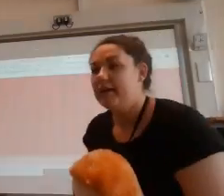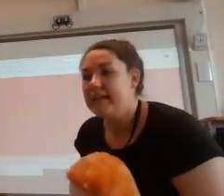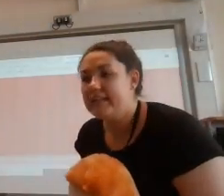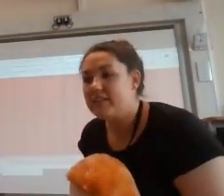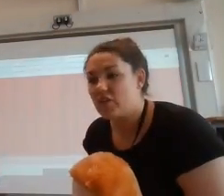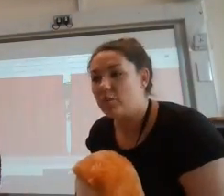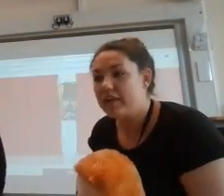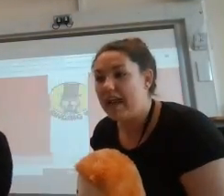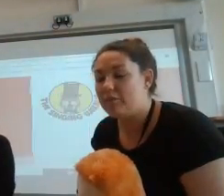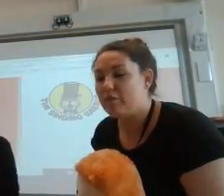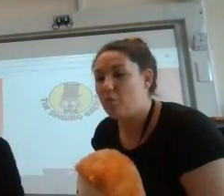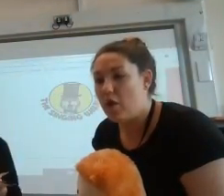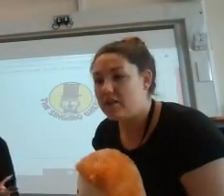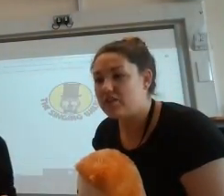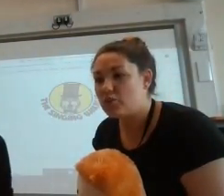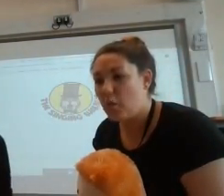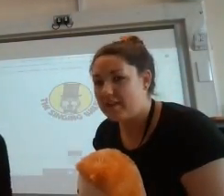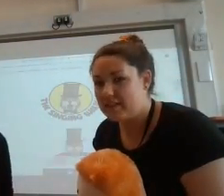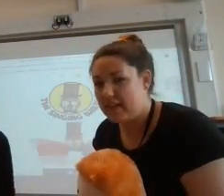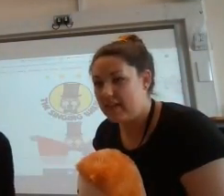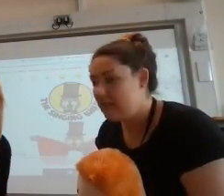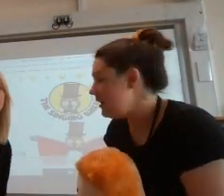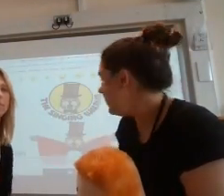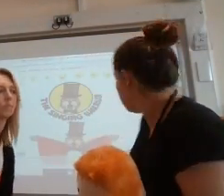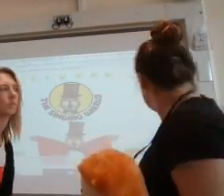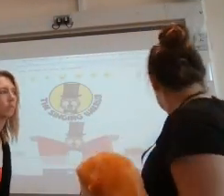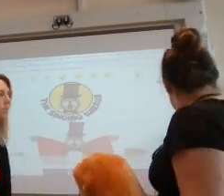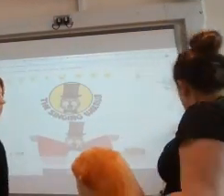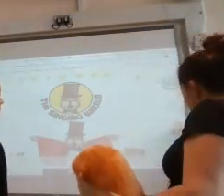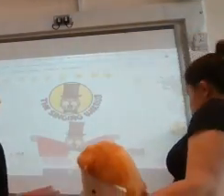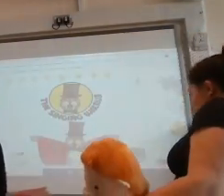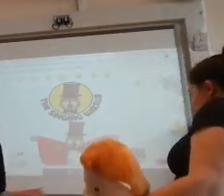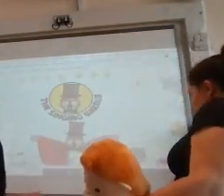Because in this song, we count from 1 to 20.